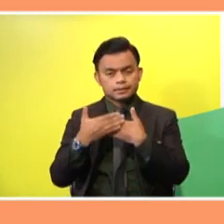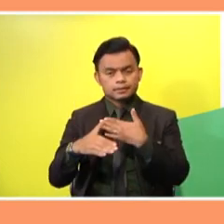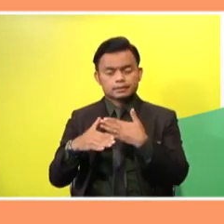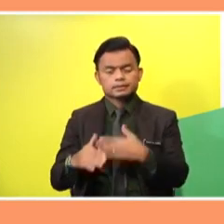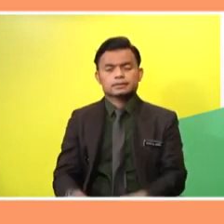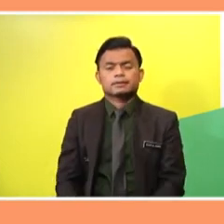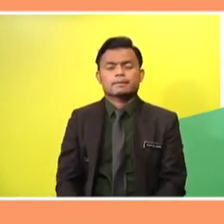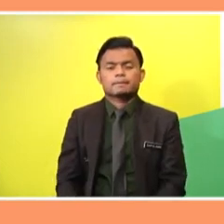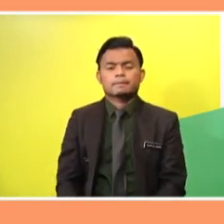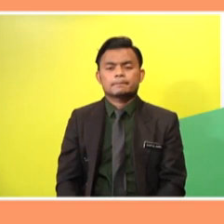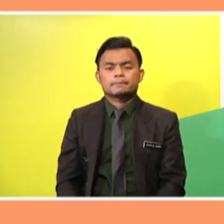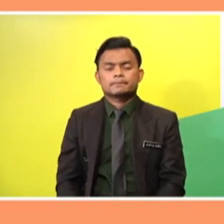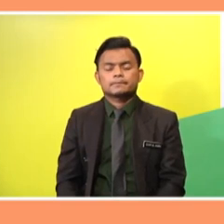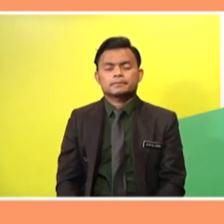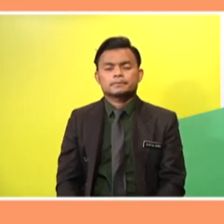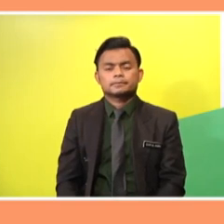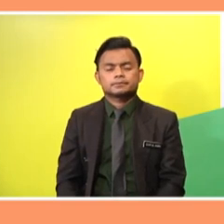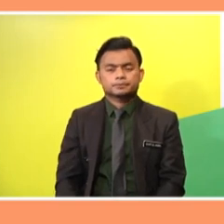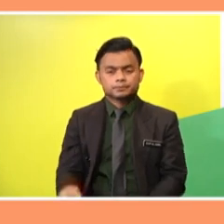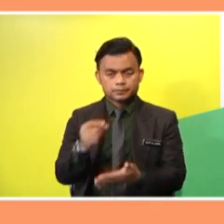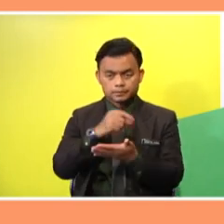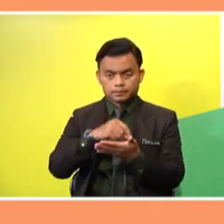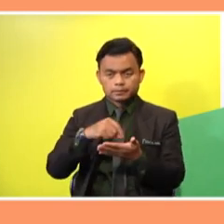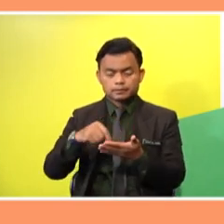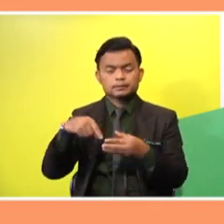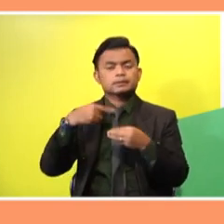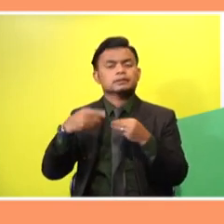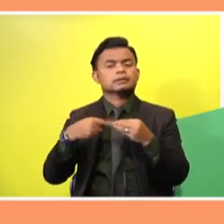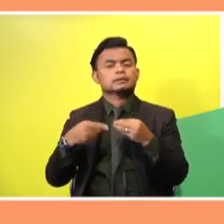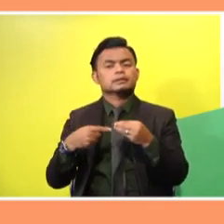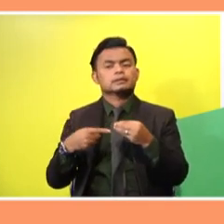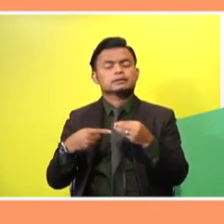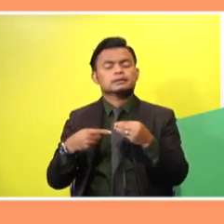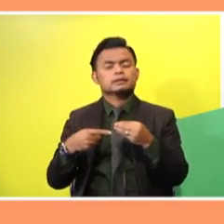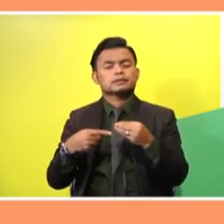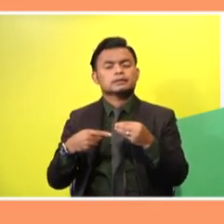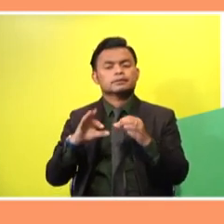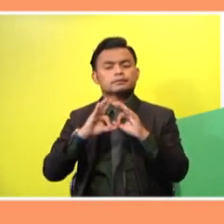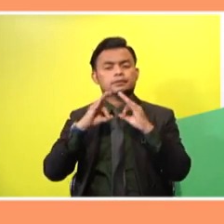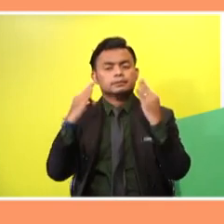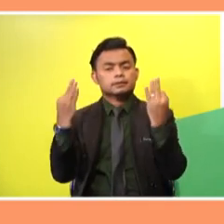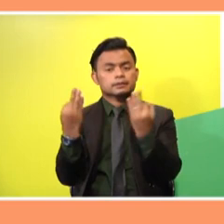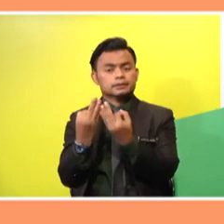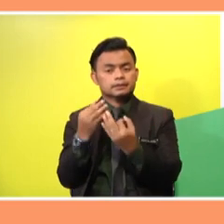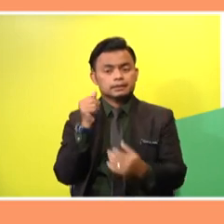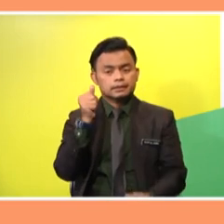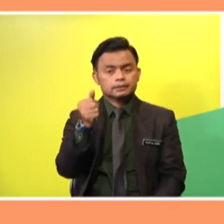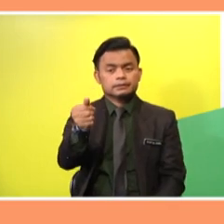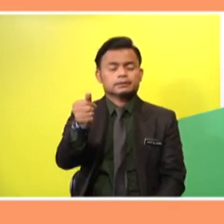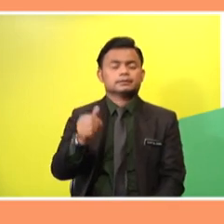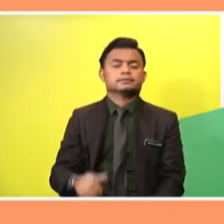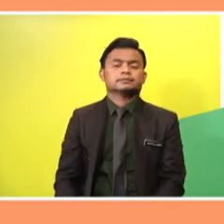All right. Write about your family. Okay.